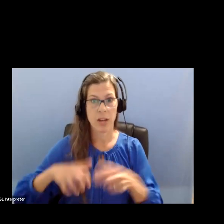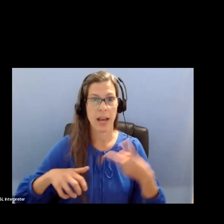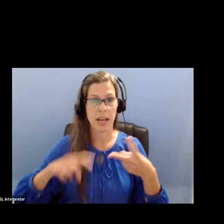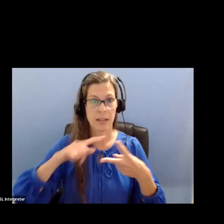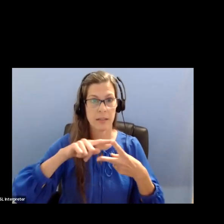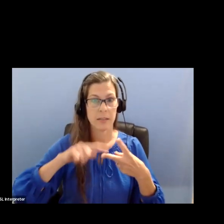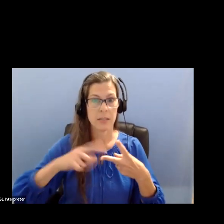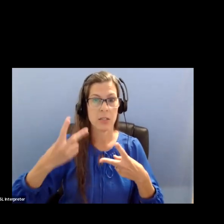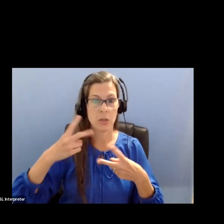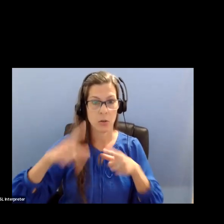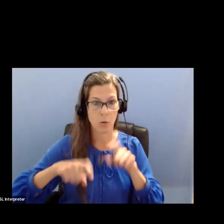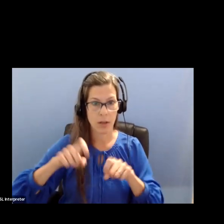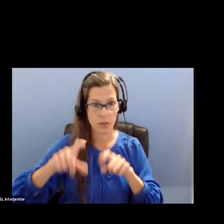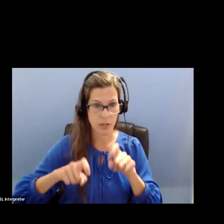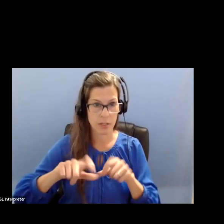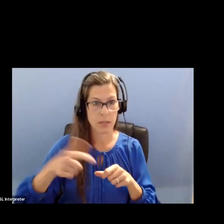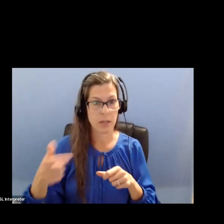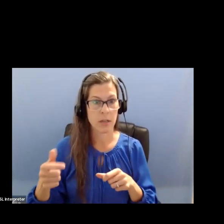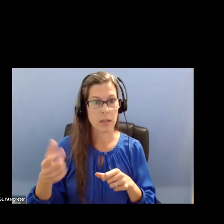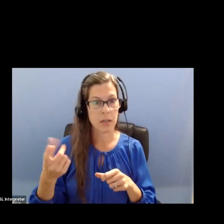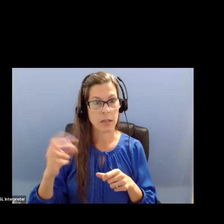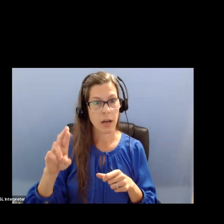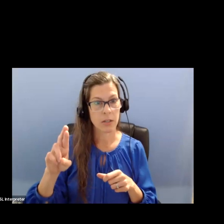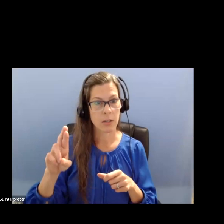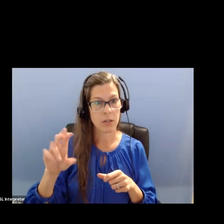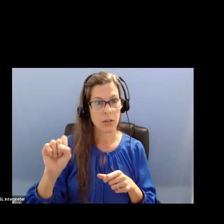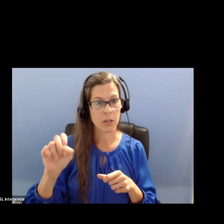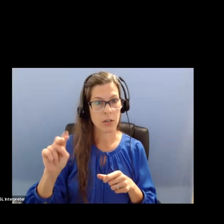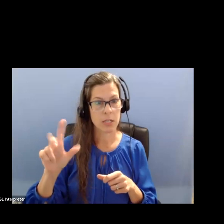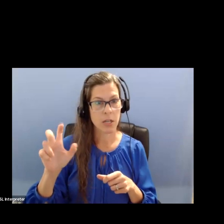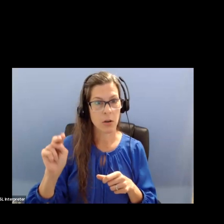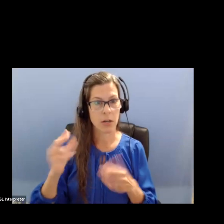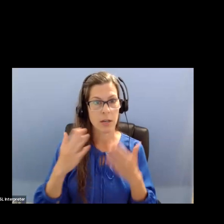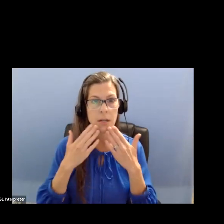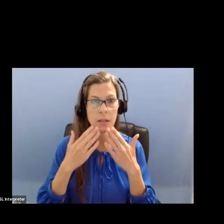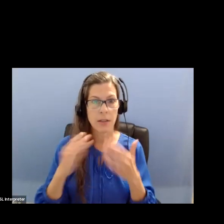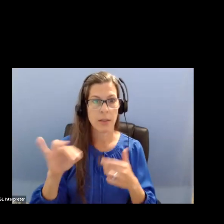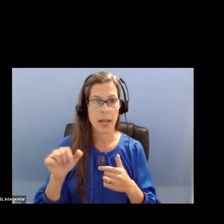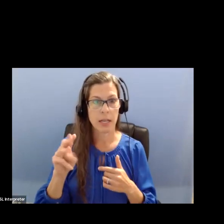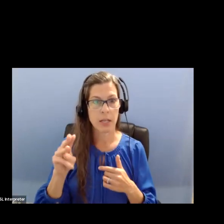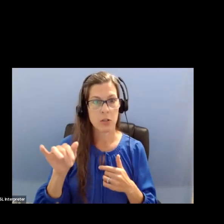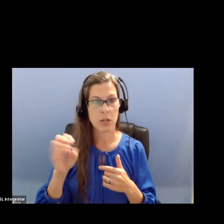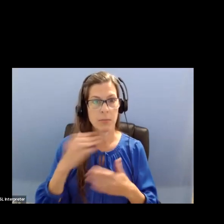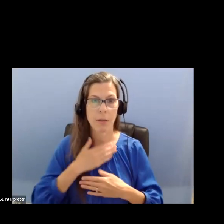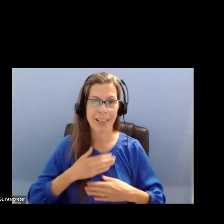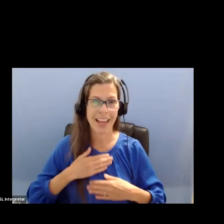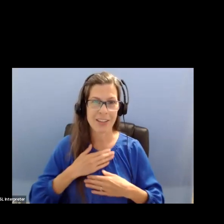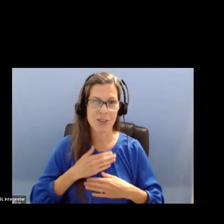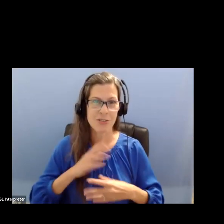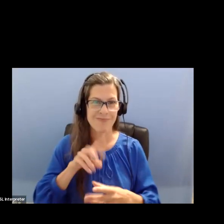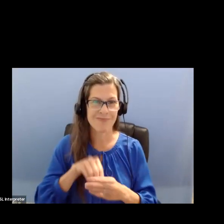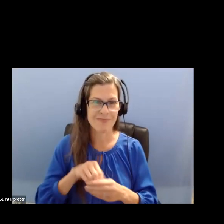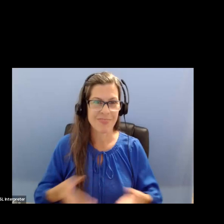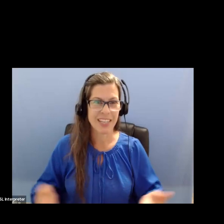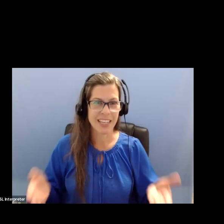having difficult but necessary conversations. So Dr. Snowden. Thanks, Jamie. It's a pleasure to do this.